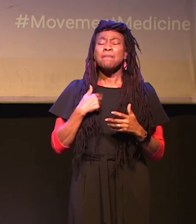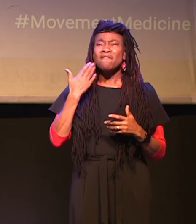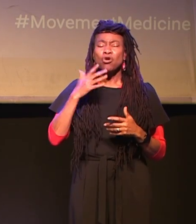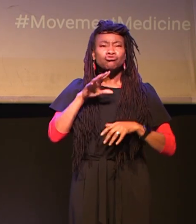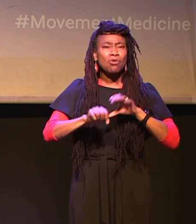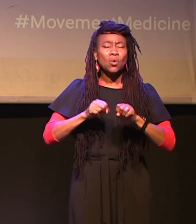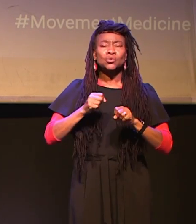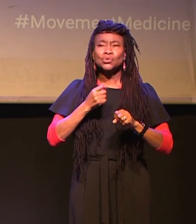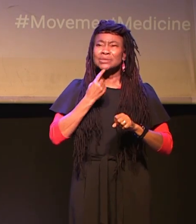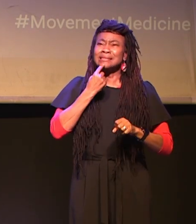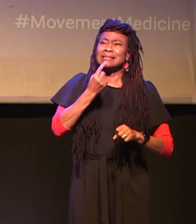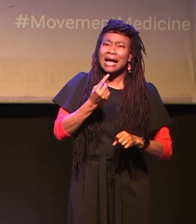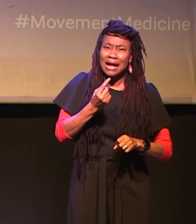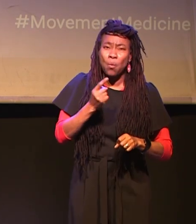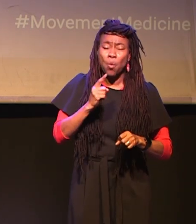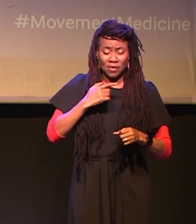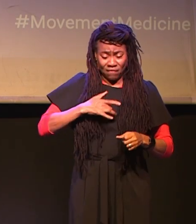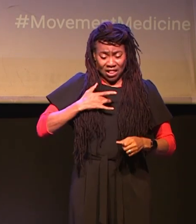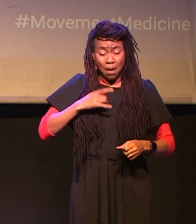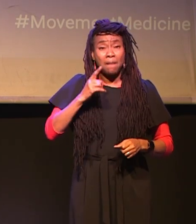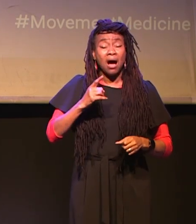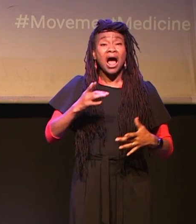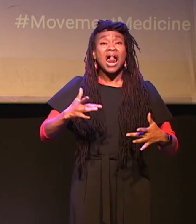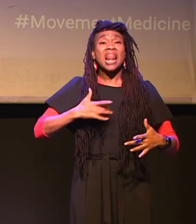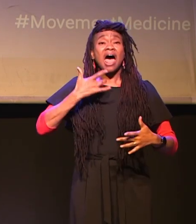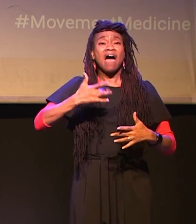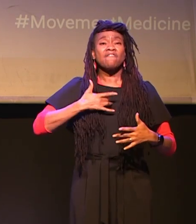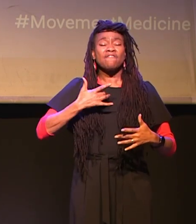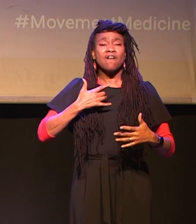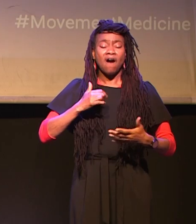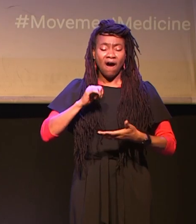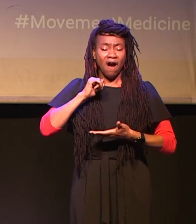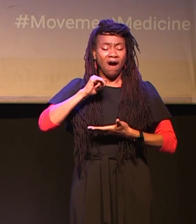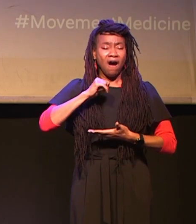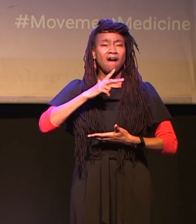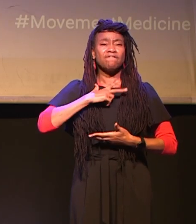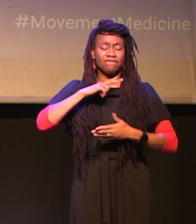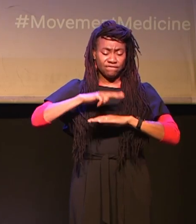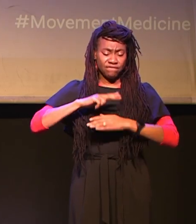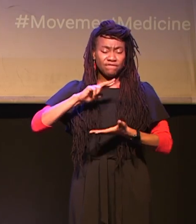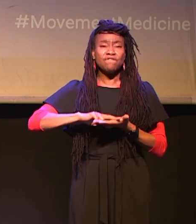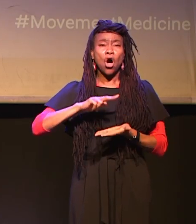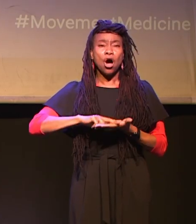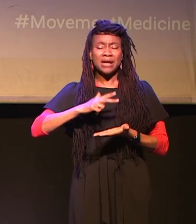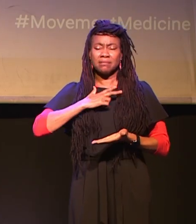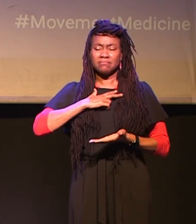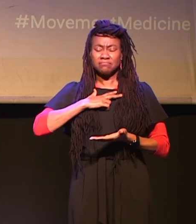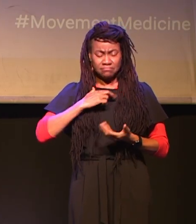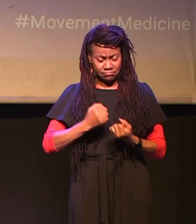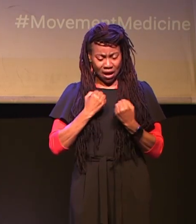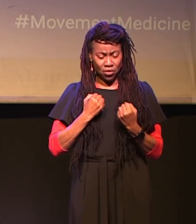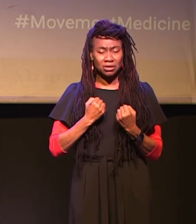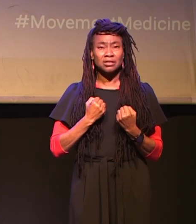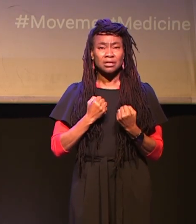practice, is being in life affirming power and life affirming strength, because we need all of us leaderful